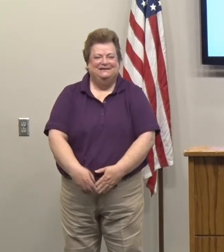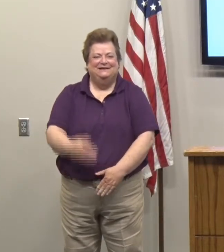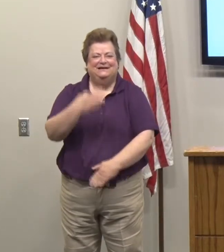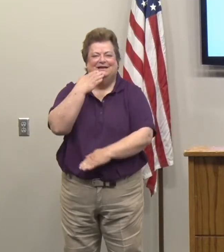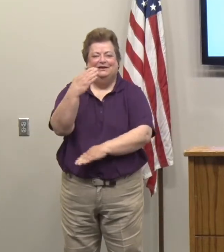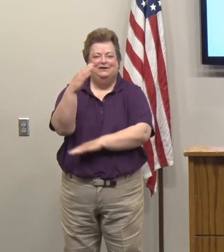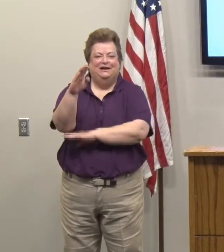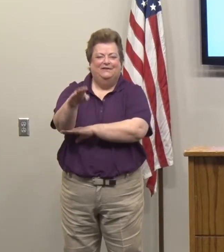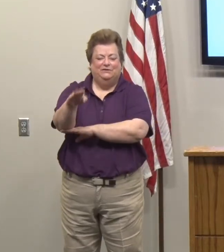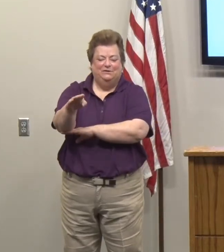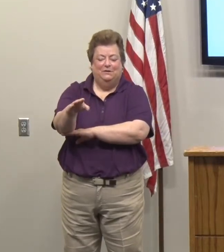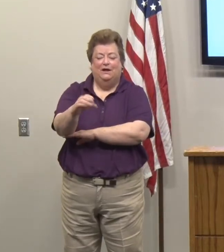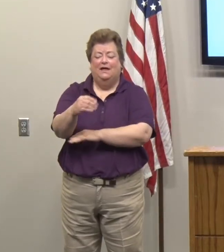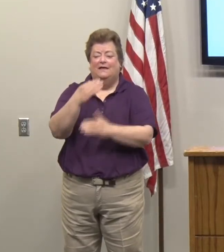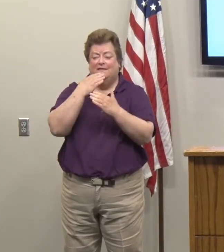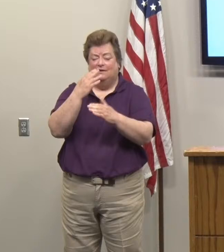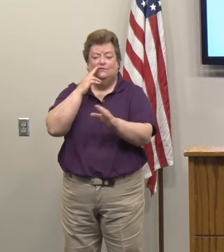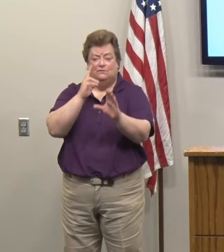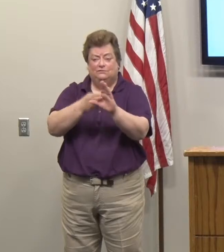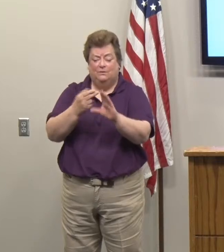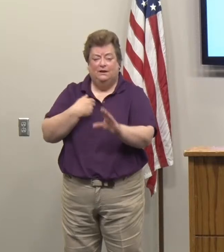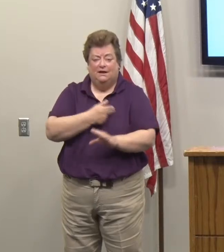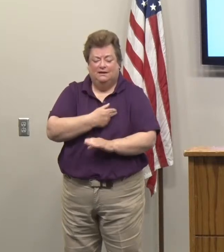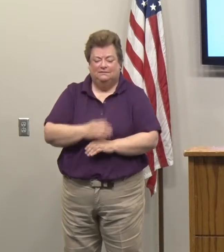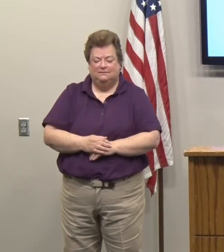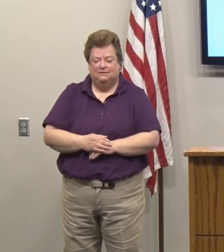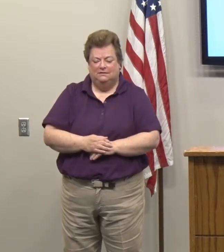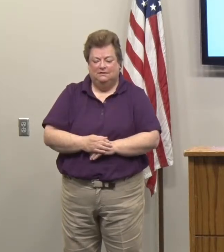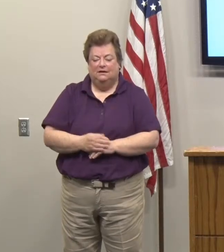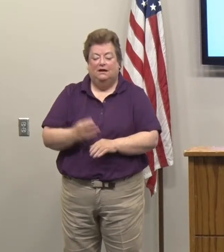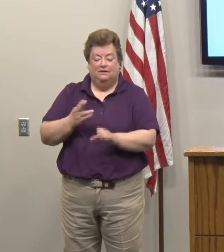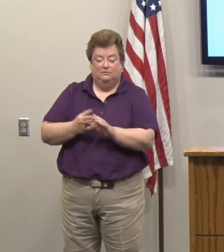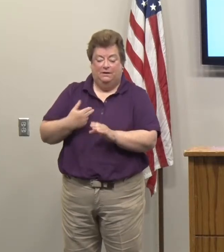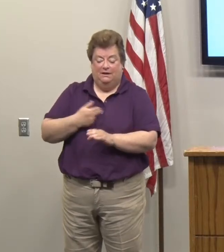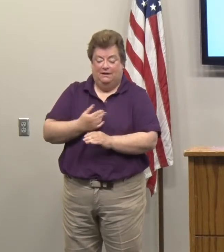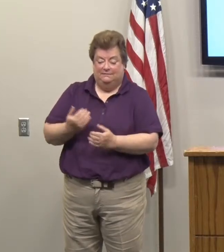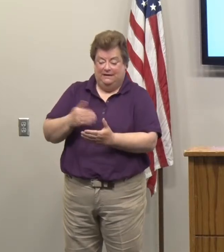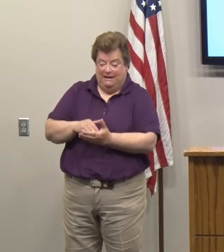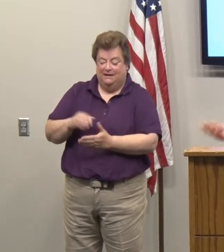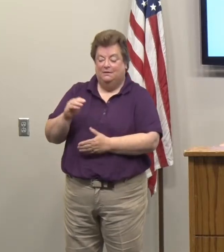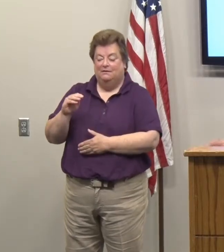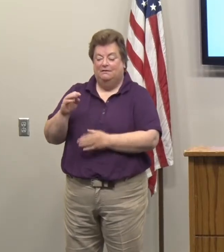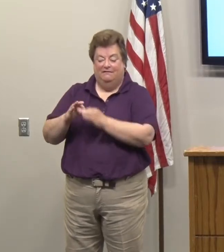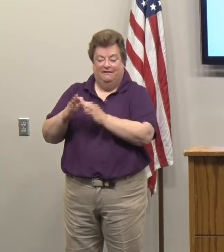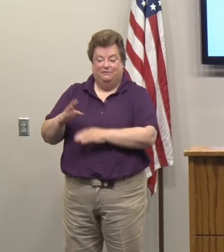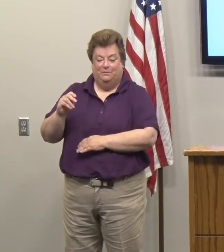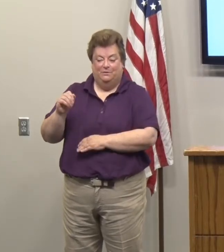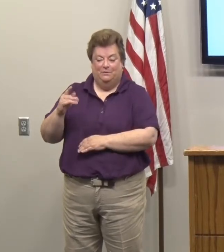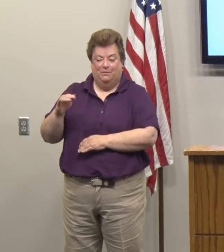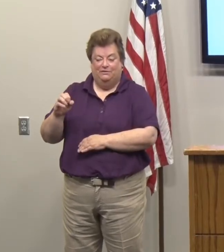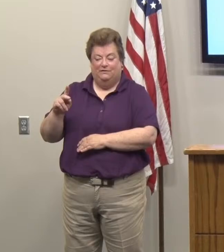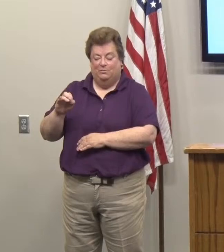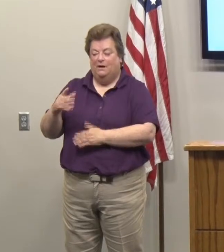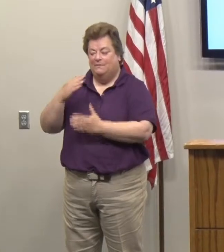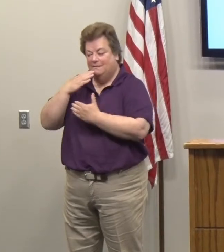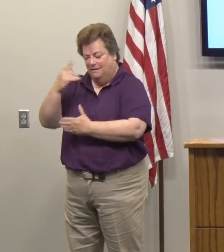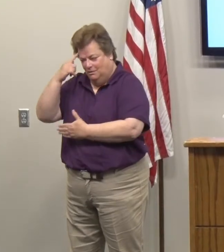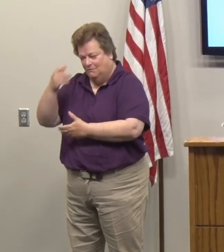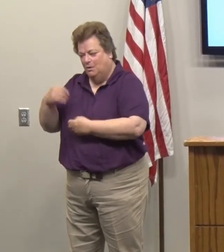Good afternoon, and thank you for joining us. Joining us again is interpreter Margie Propp, and thank you so much, Margie, for providing